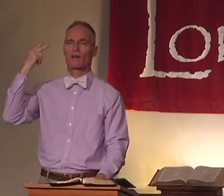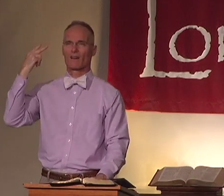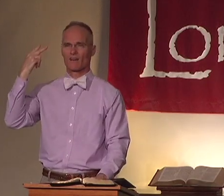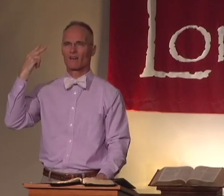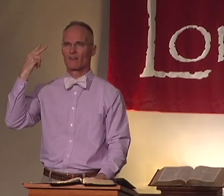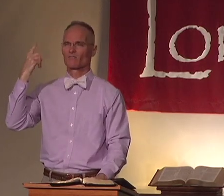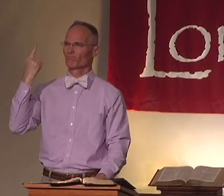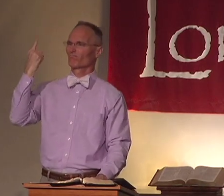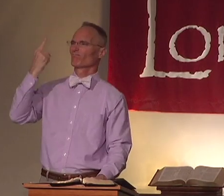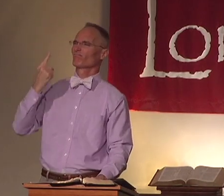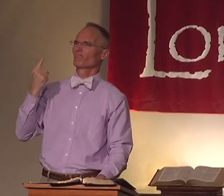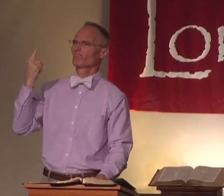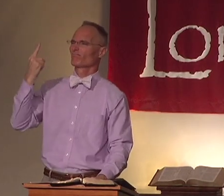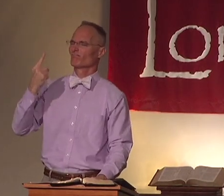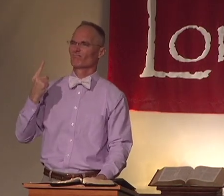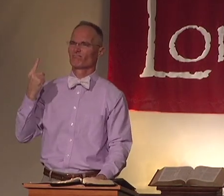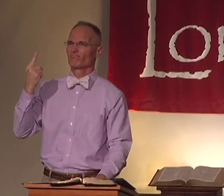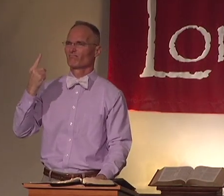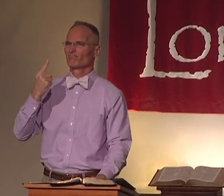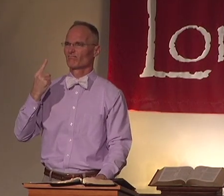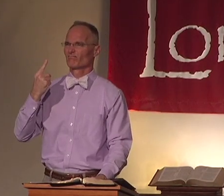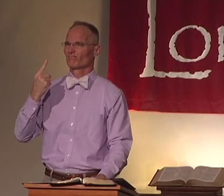look back, and it makes us wonder,